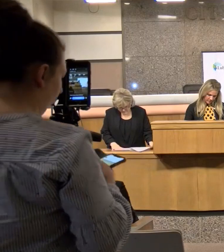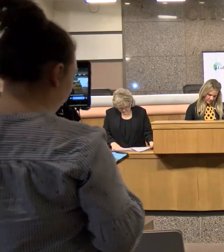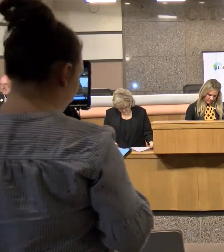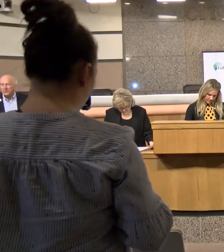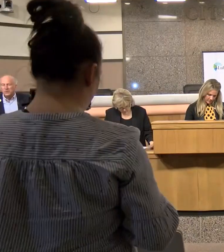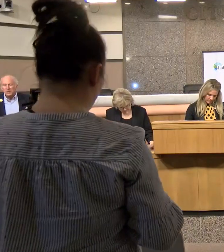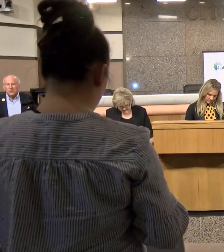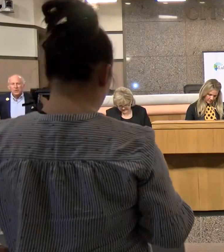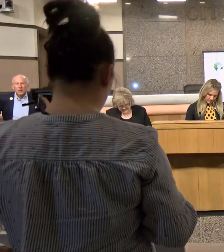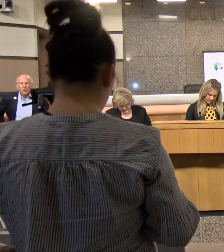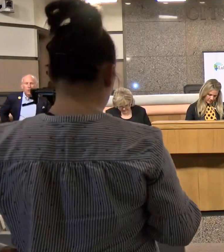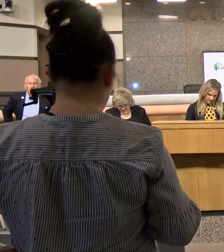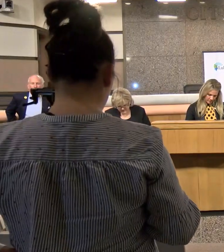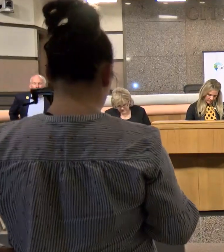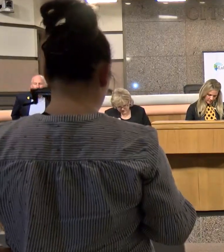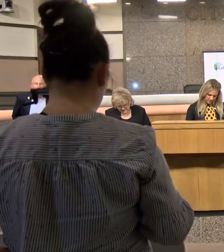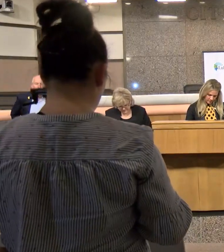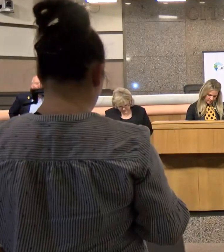Thank